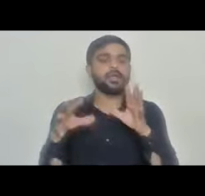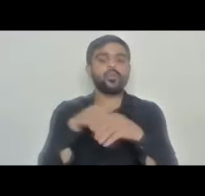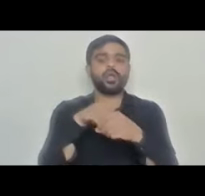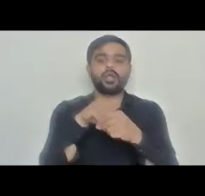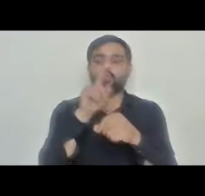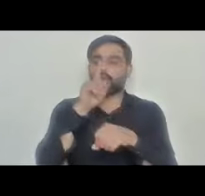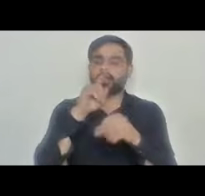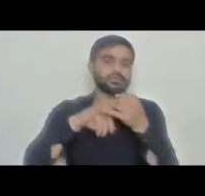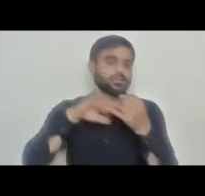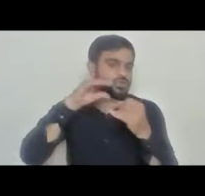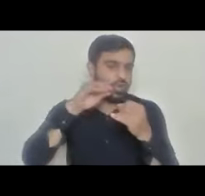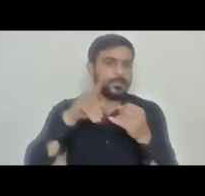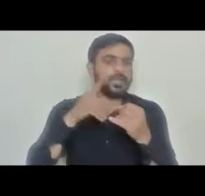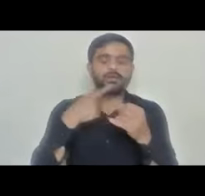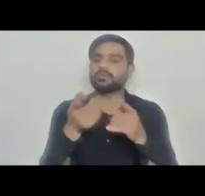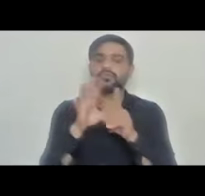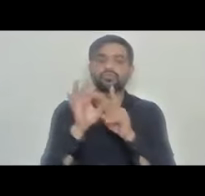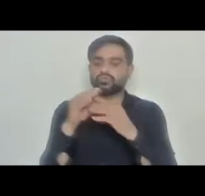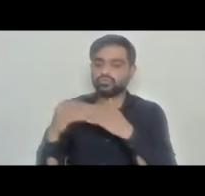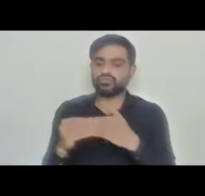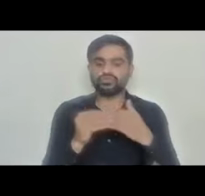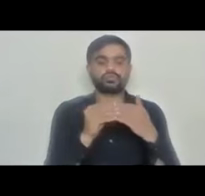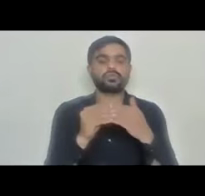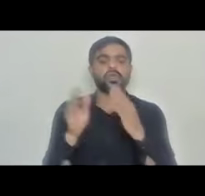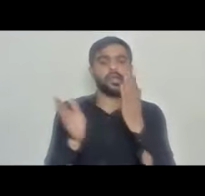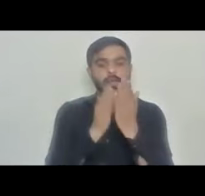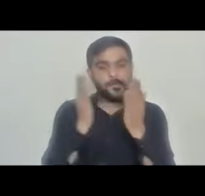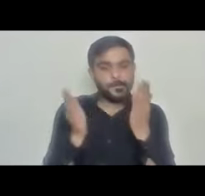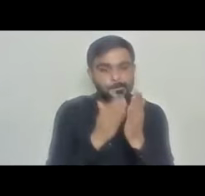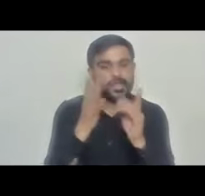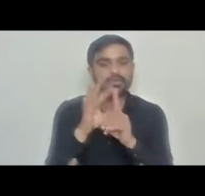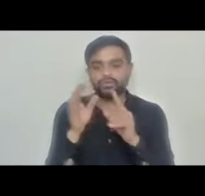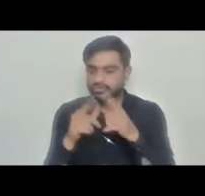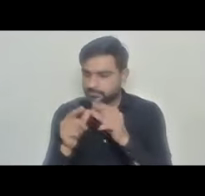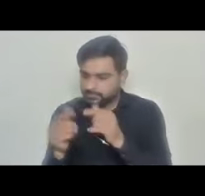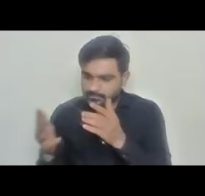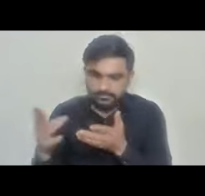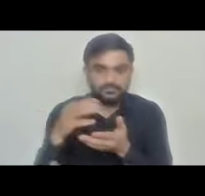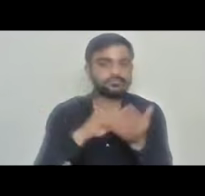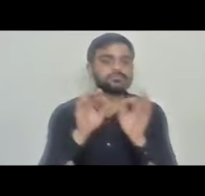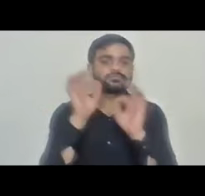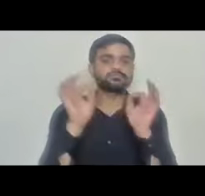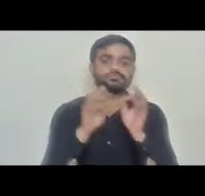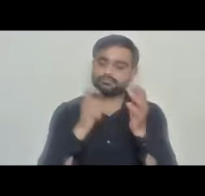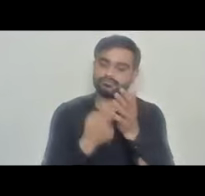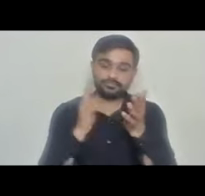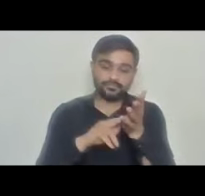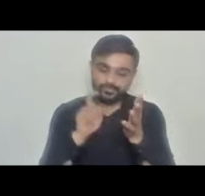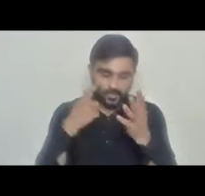one software, and you do not have to go through like pages of data to run your